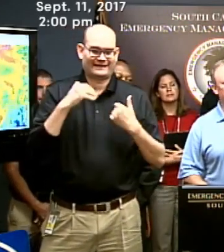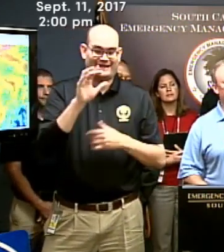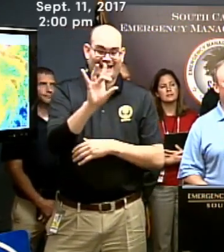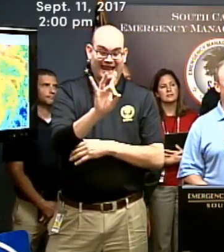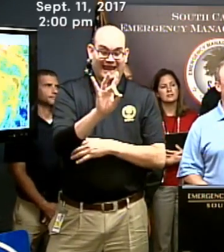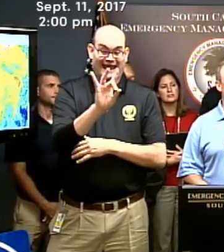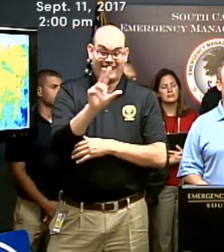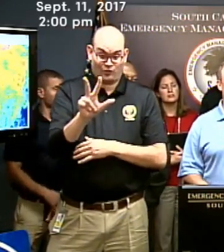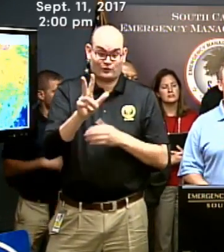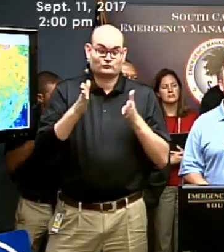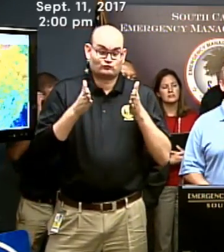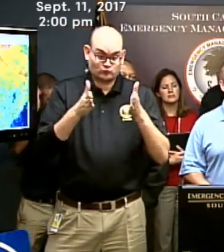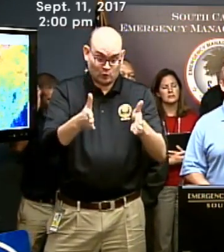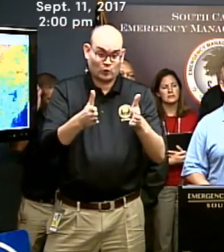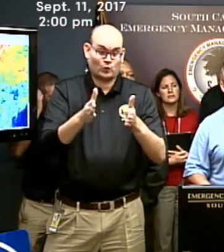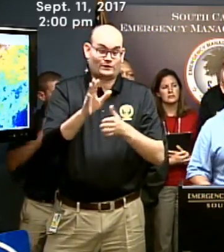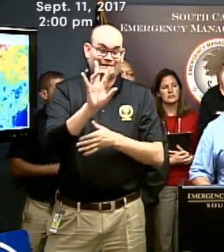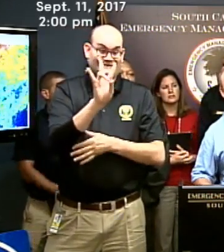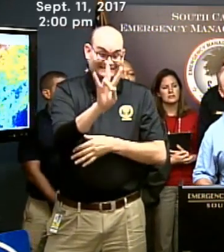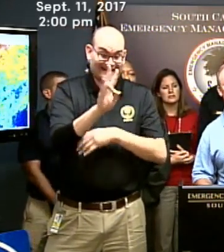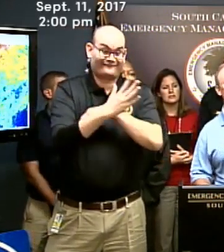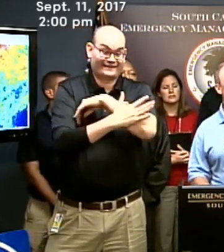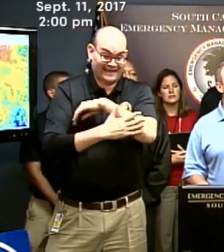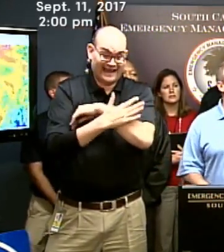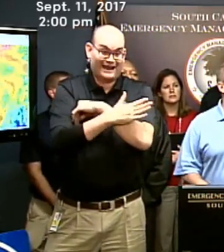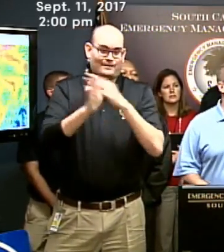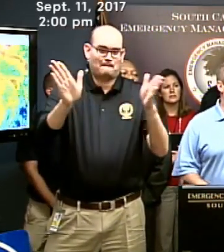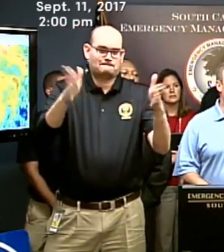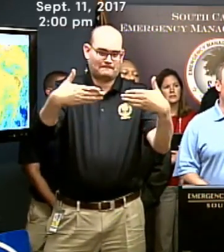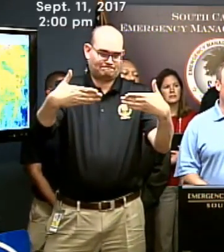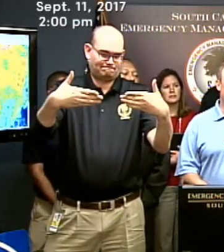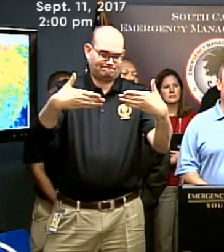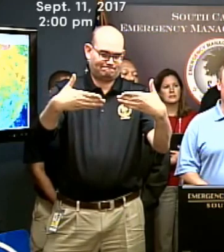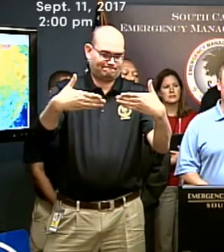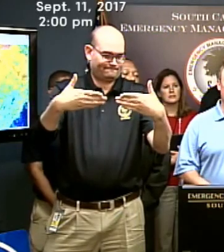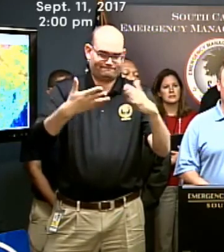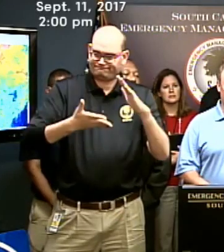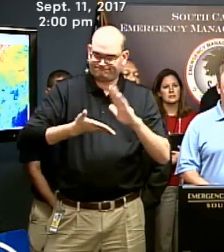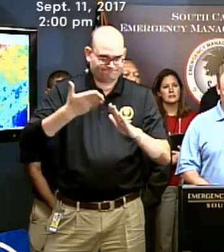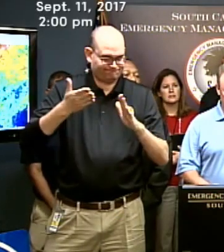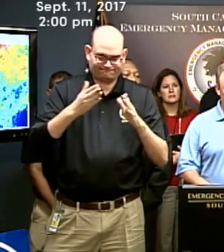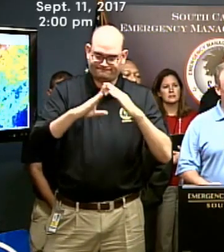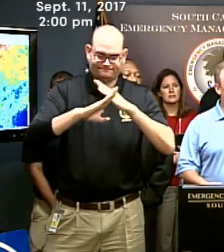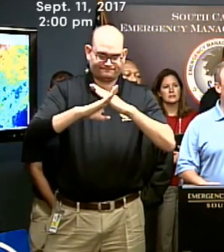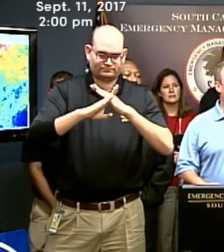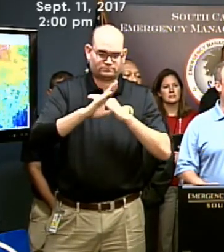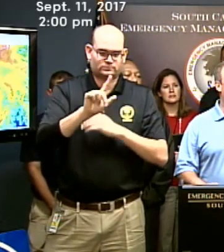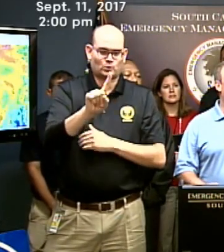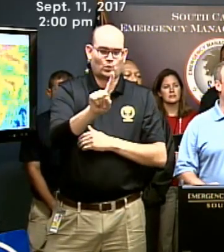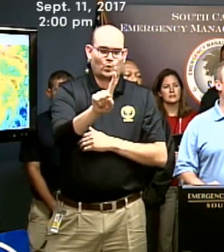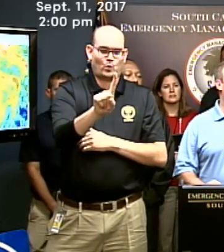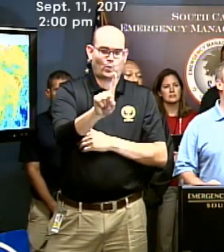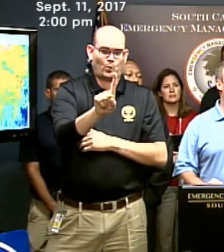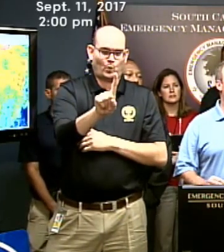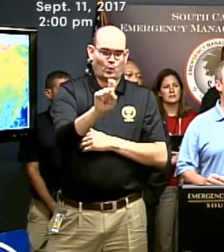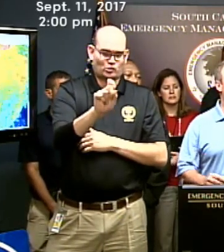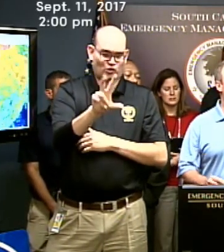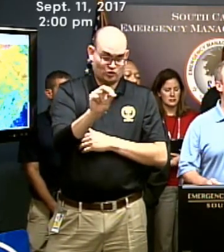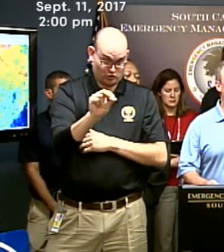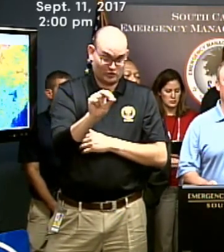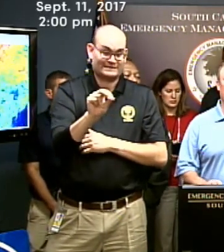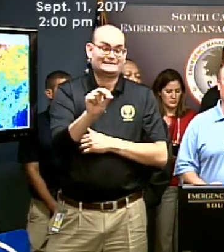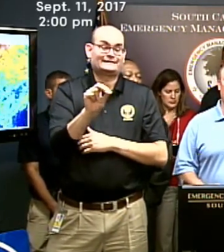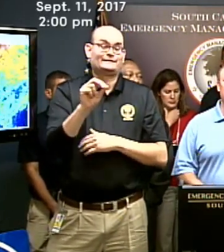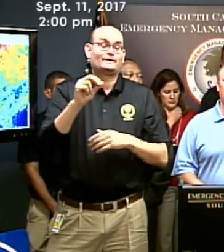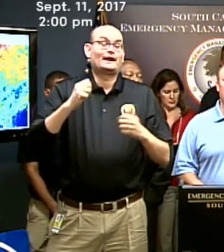in 7 counties closed as of 1:30 today. We certainly expect that number to go up. And for live, real-time